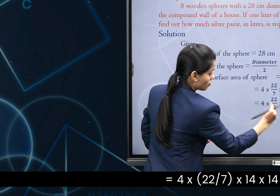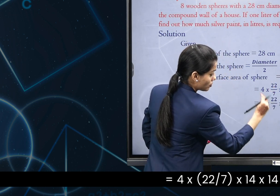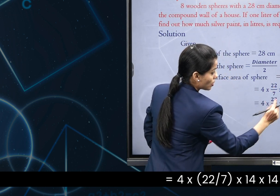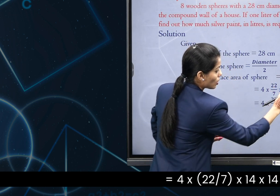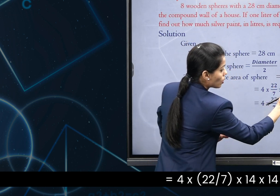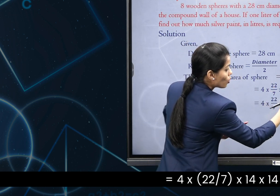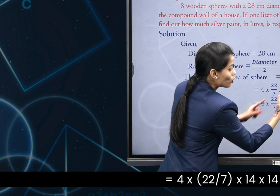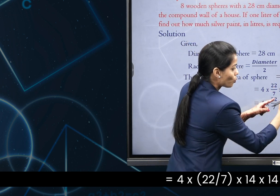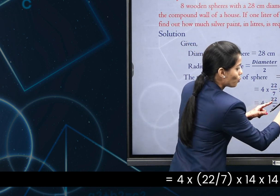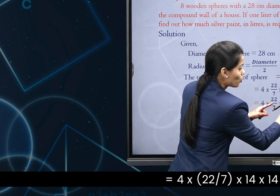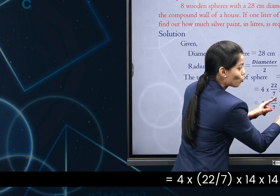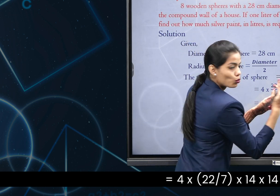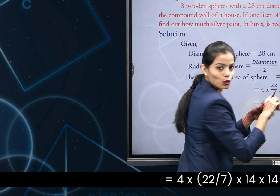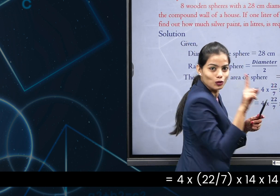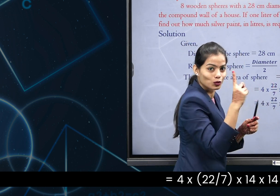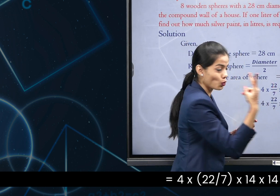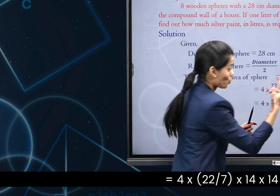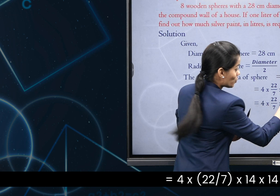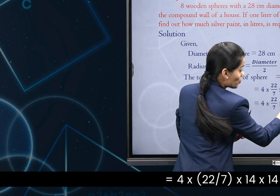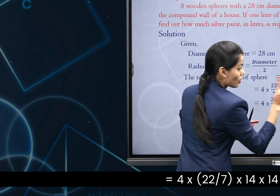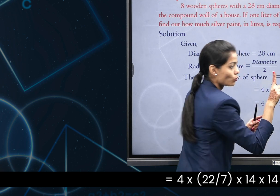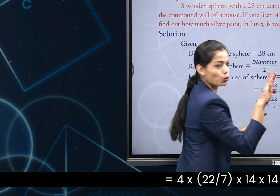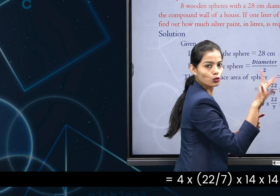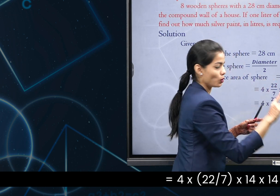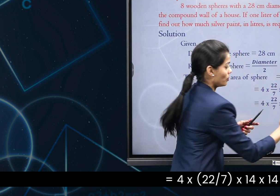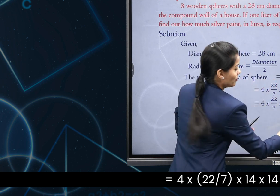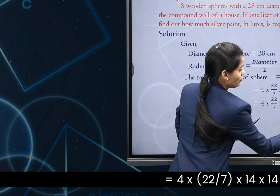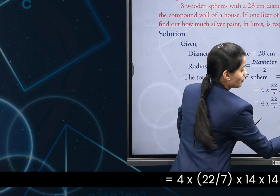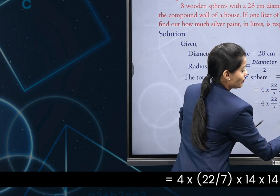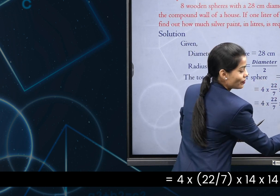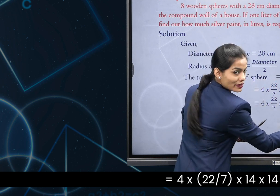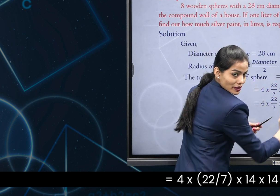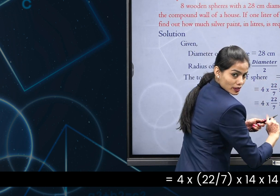is equal to 4 into 22 by 7 into 14 into 14